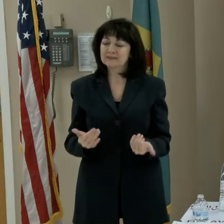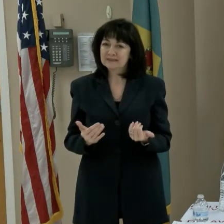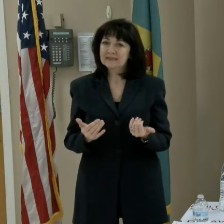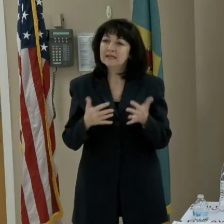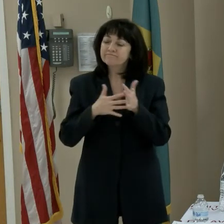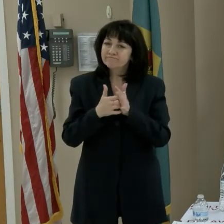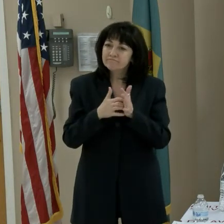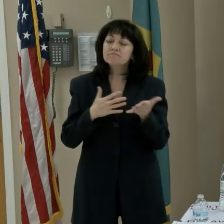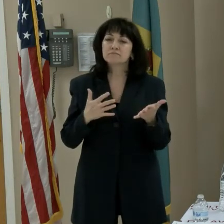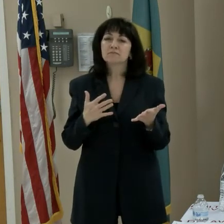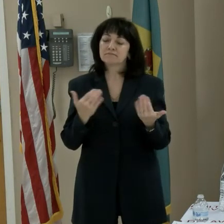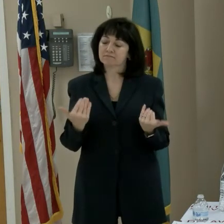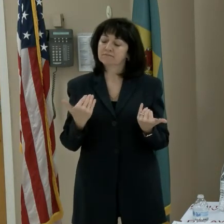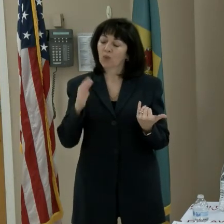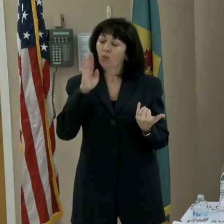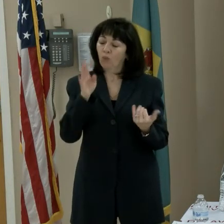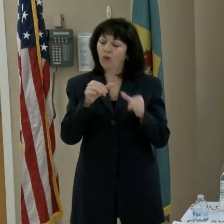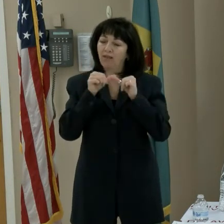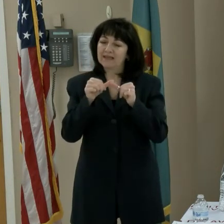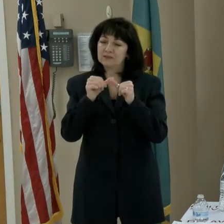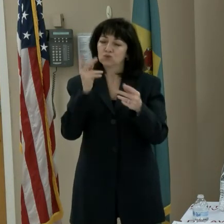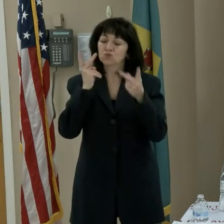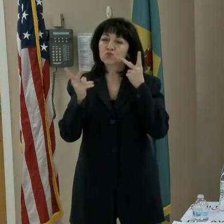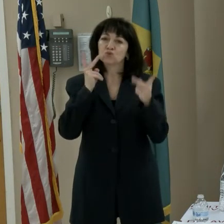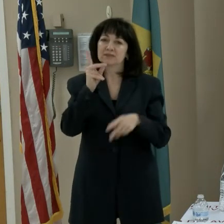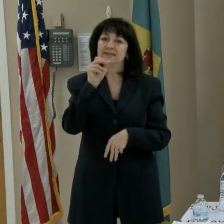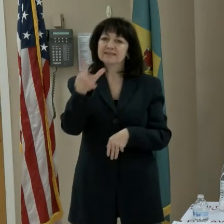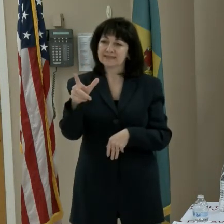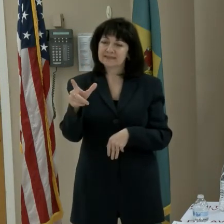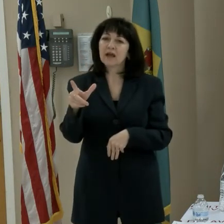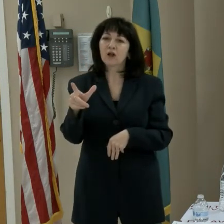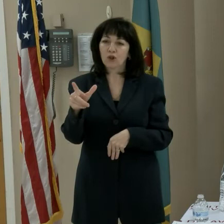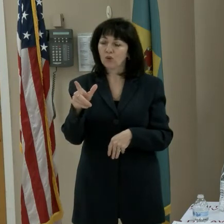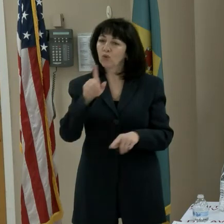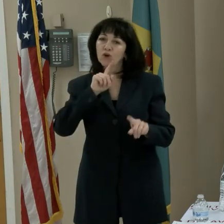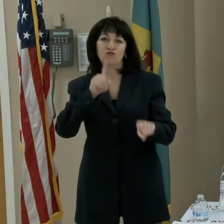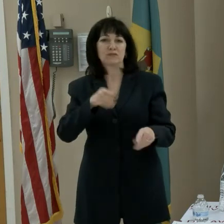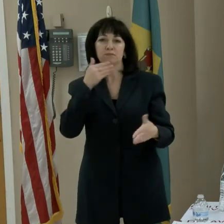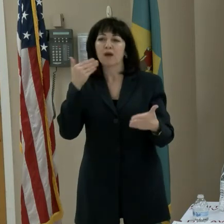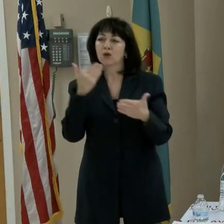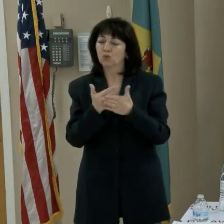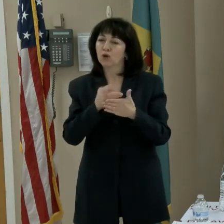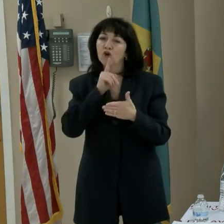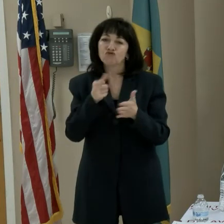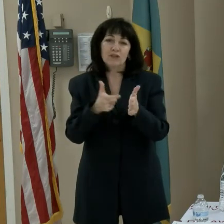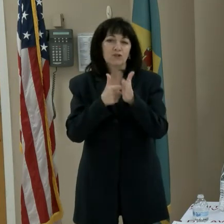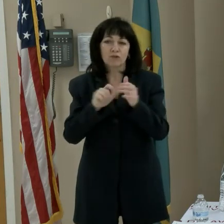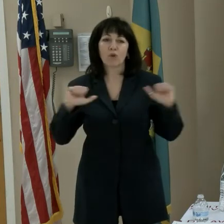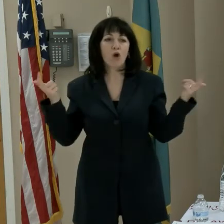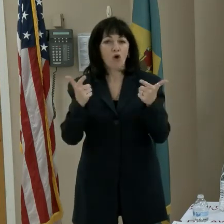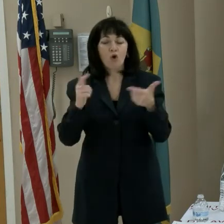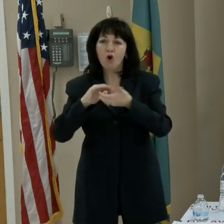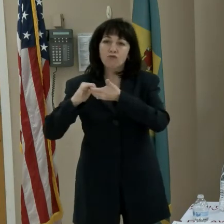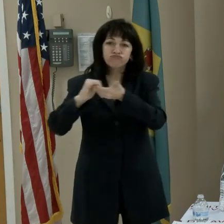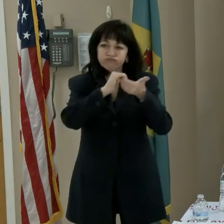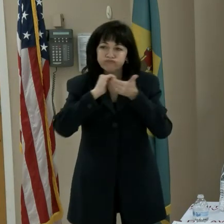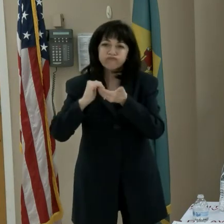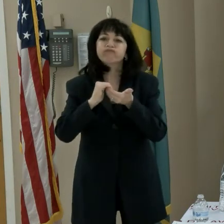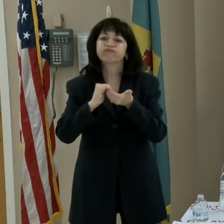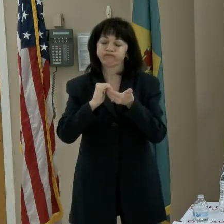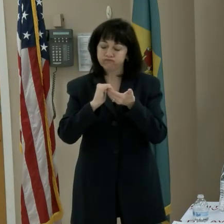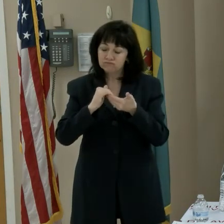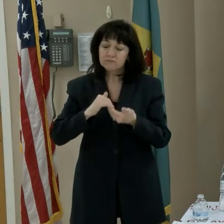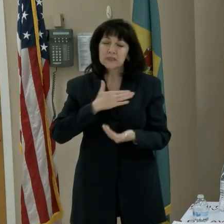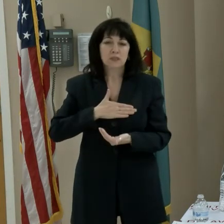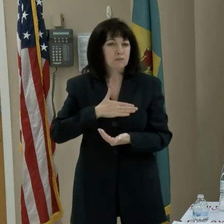to continue to see Delaware respond well, but it really does require everybody coming together. So thank you for staying informed. Please continue to